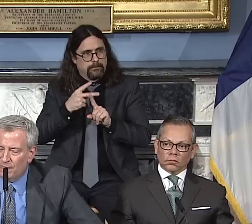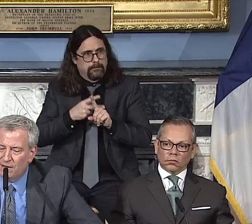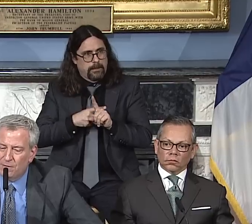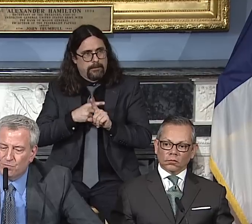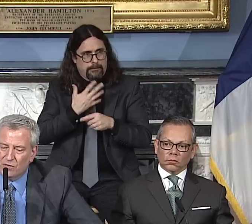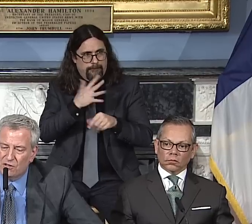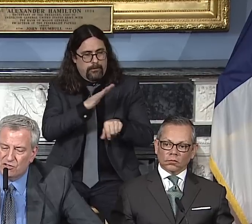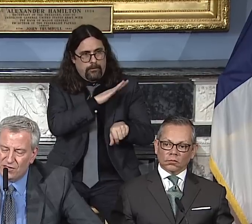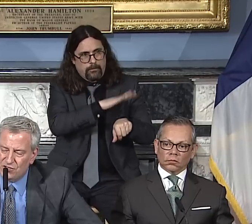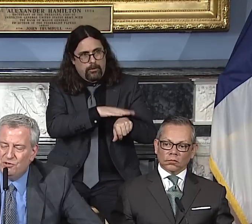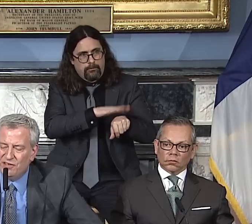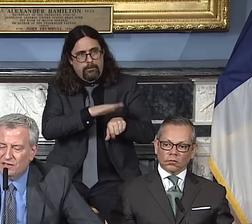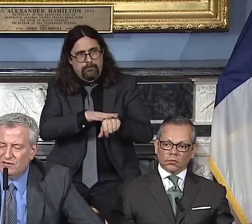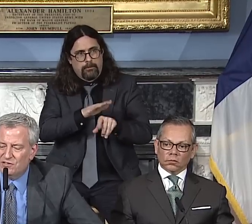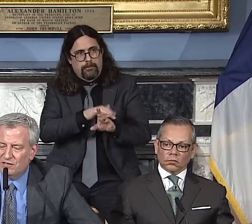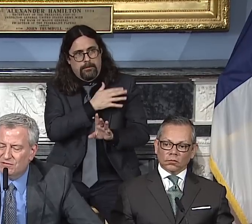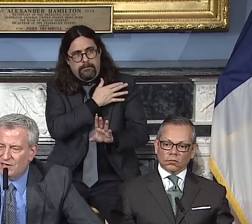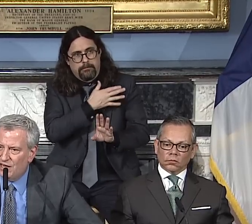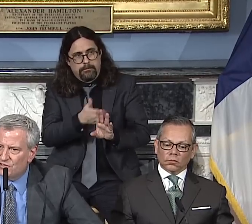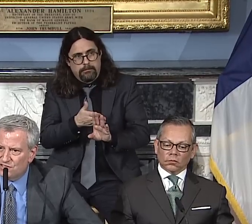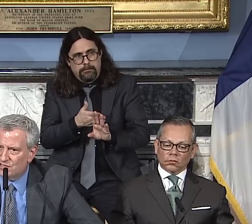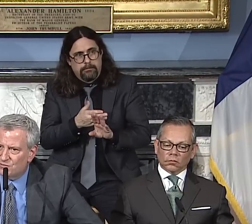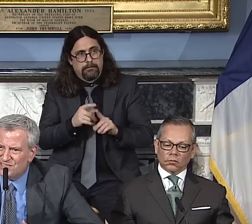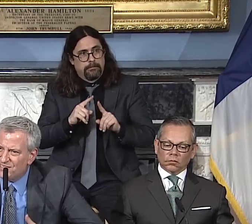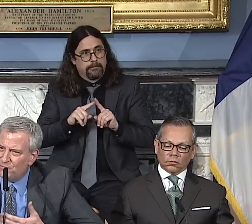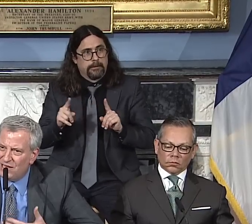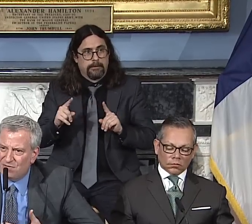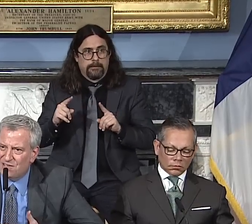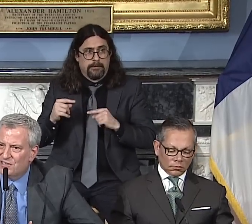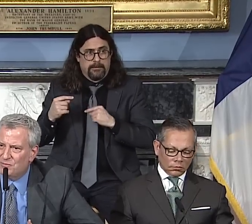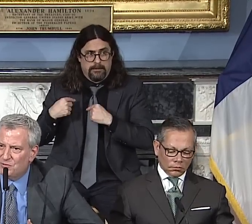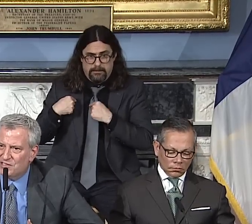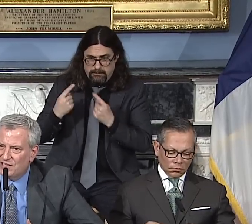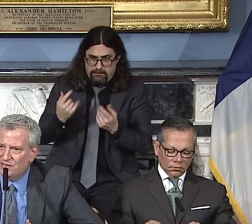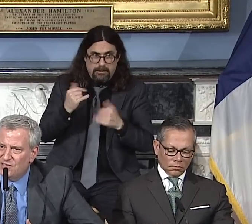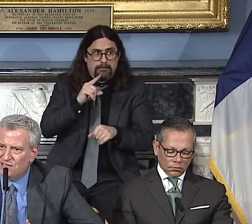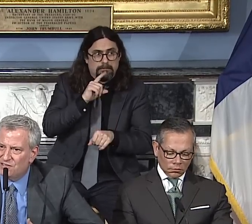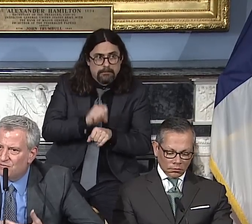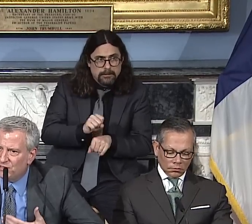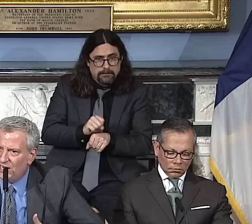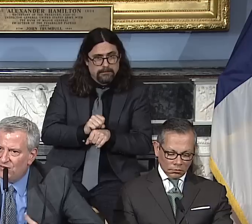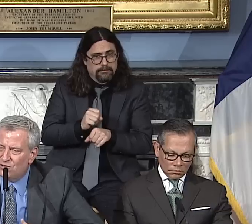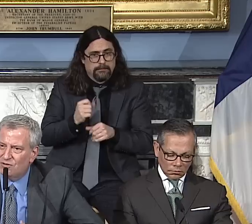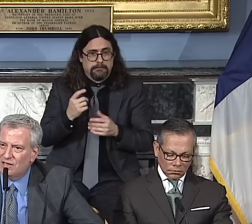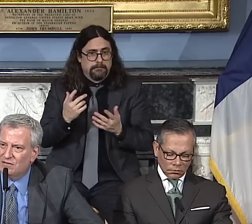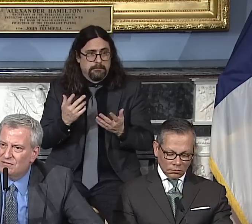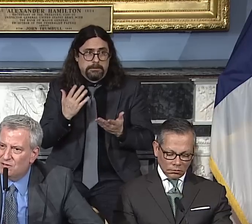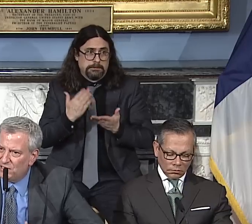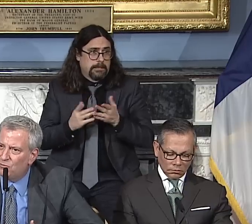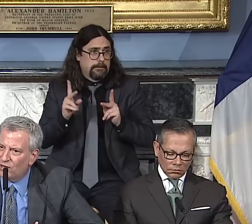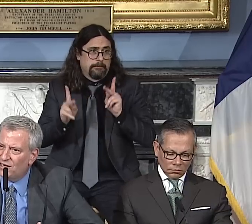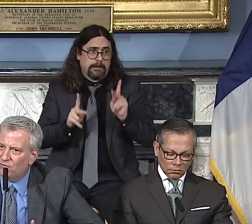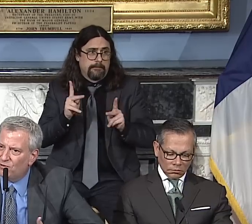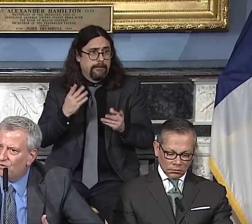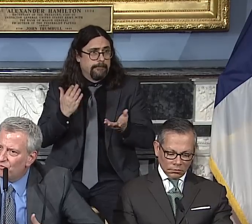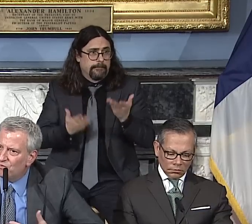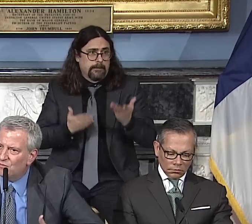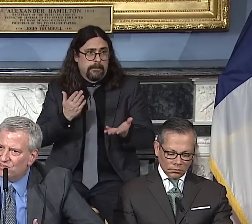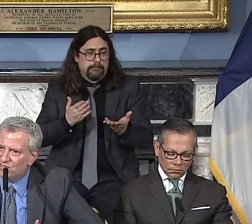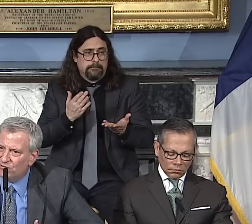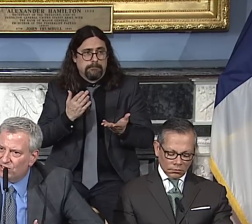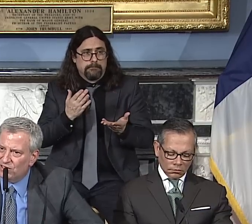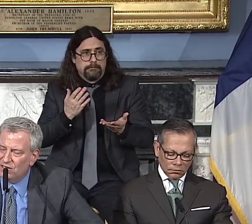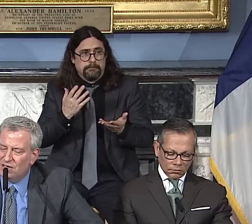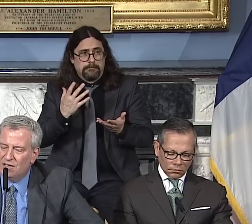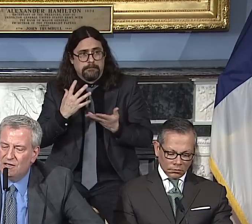people. So I do think there's a consciousness, and we see it manifesting in people's activities and behavior, that to be more careful and to do